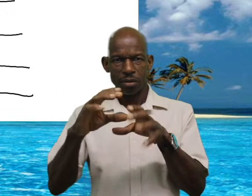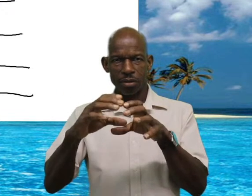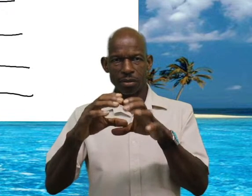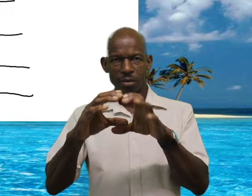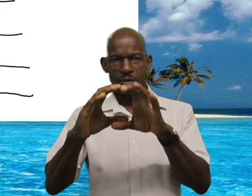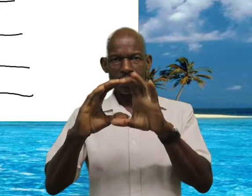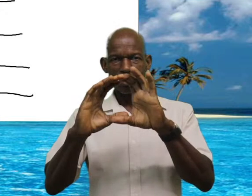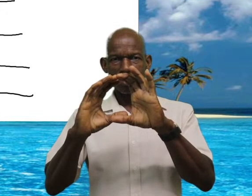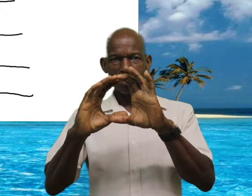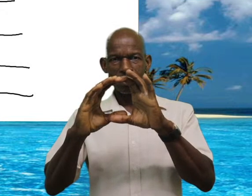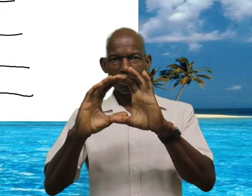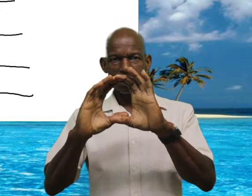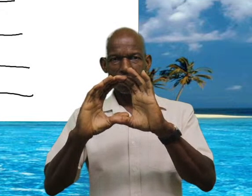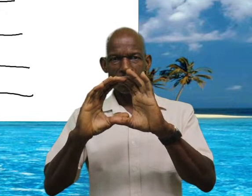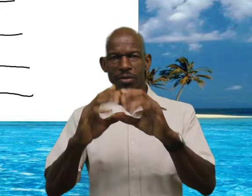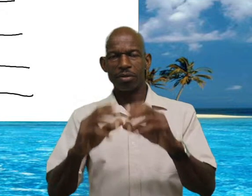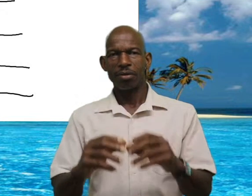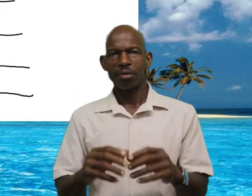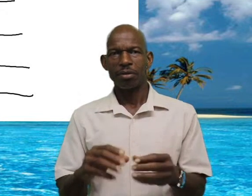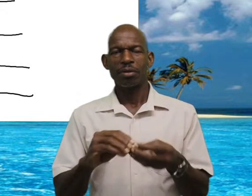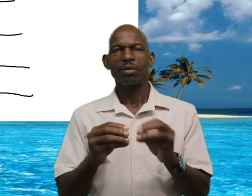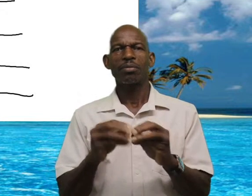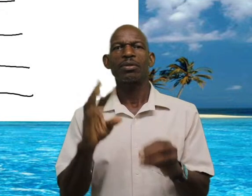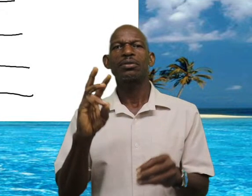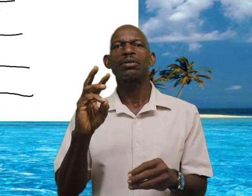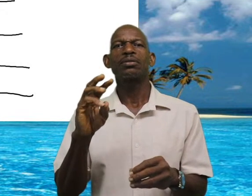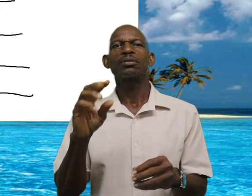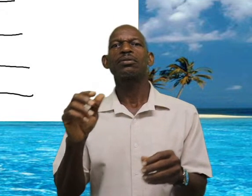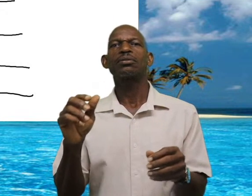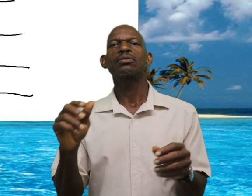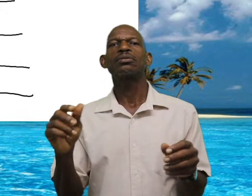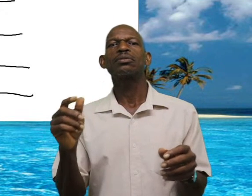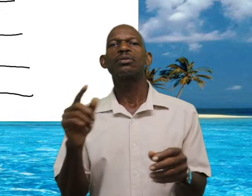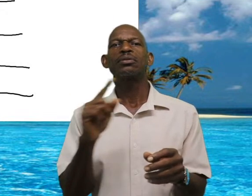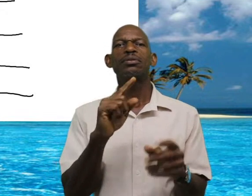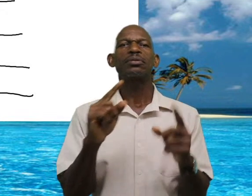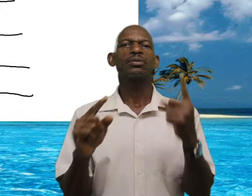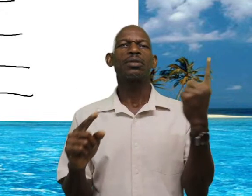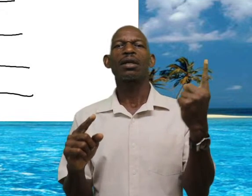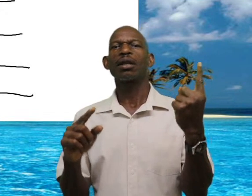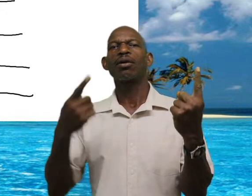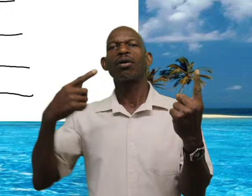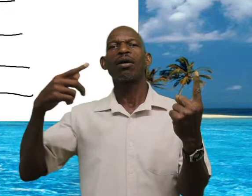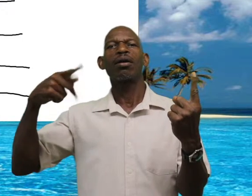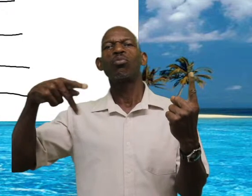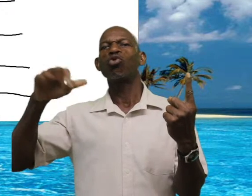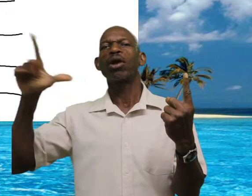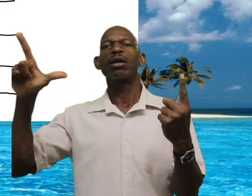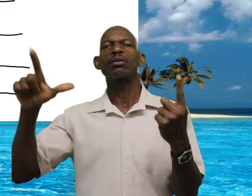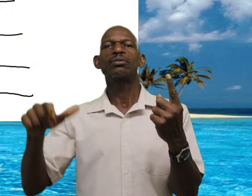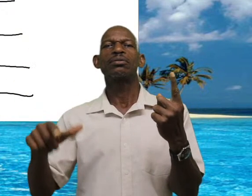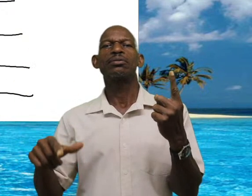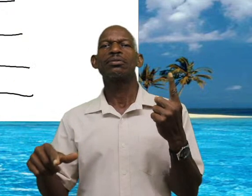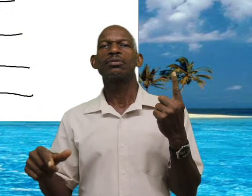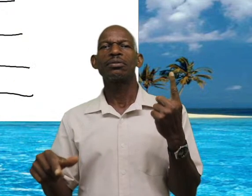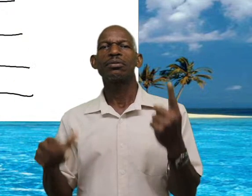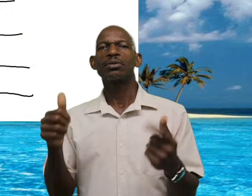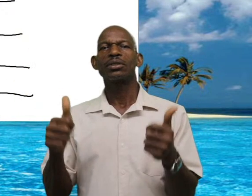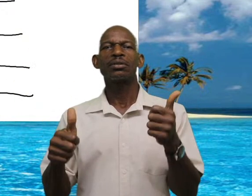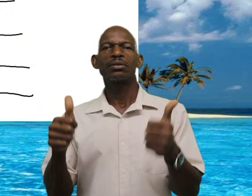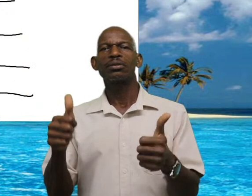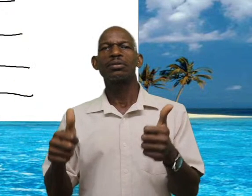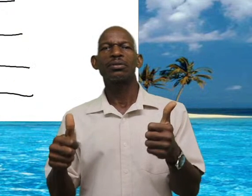So number 6 is A or B? Number 6 is A or B?